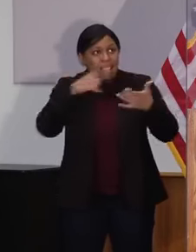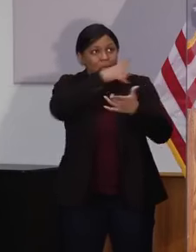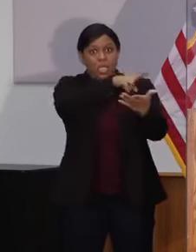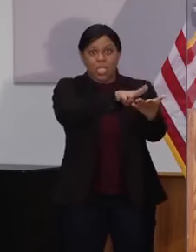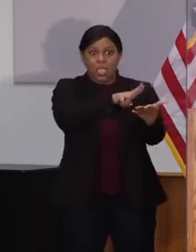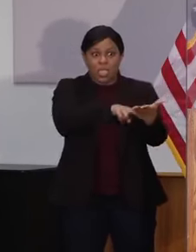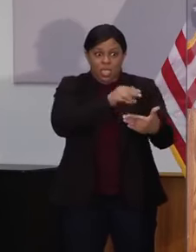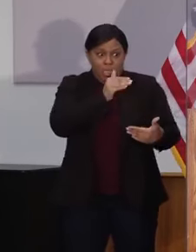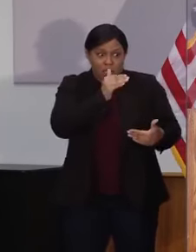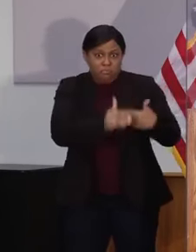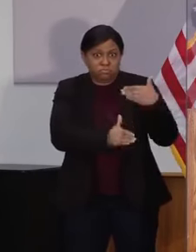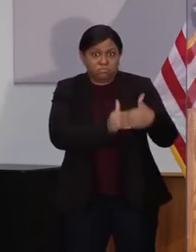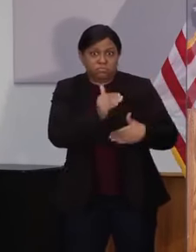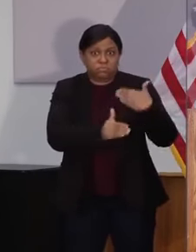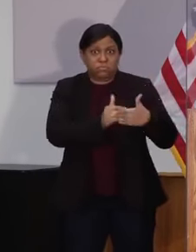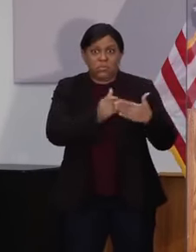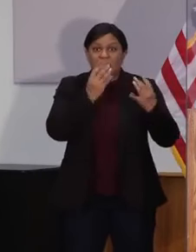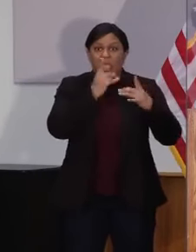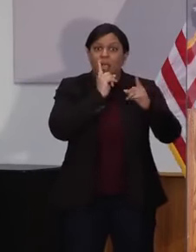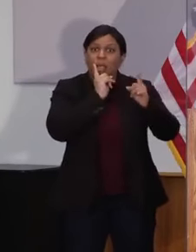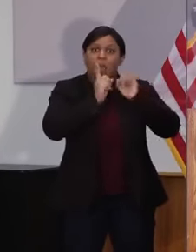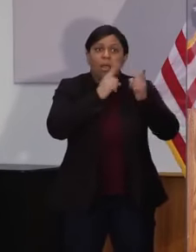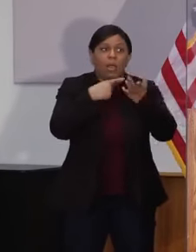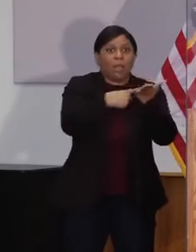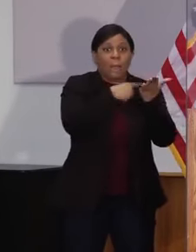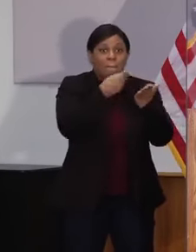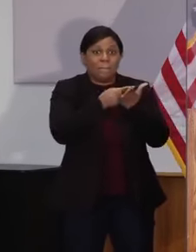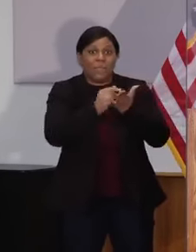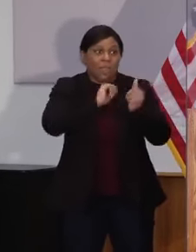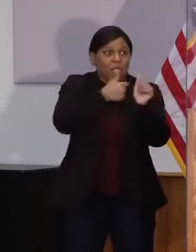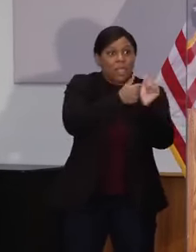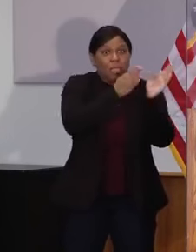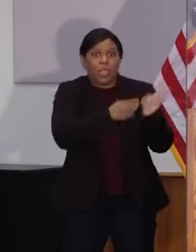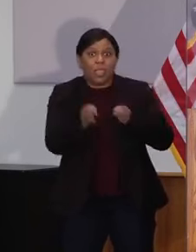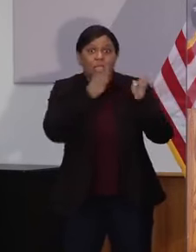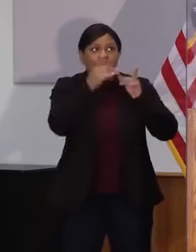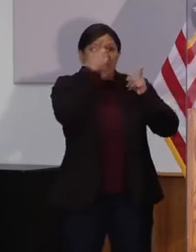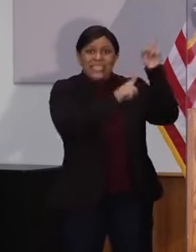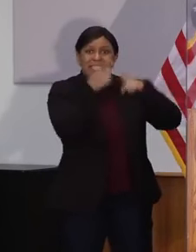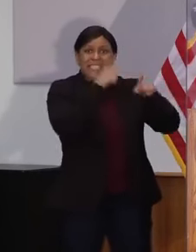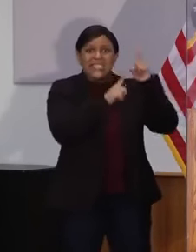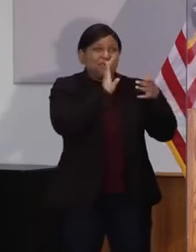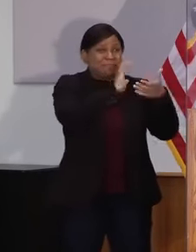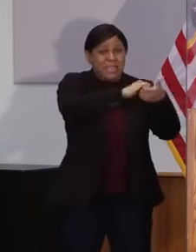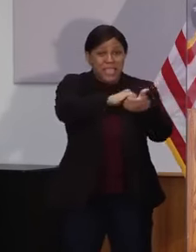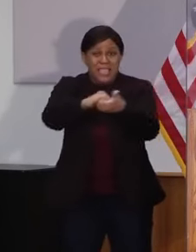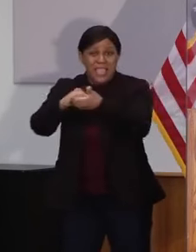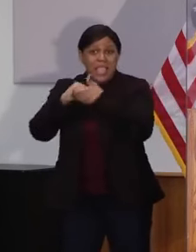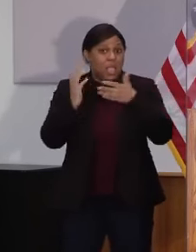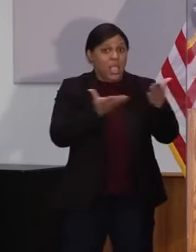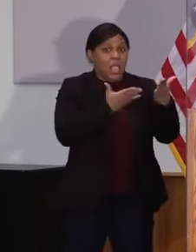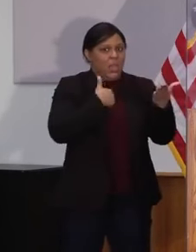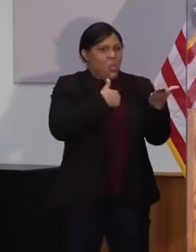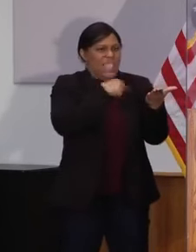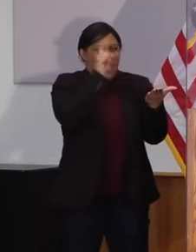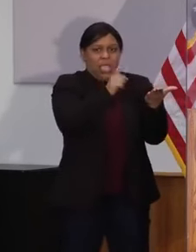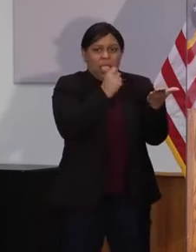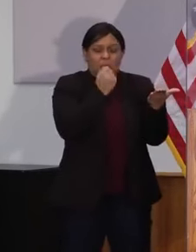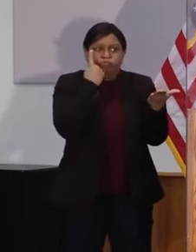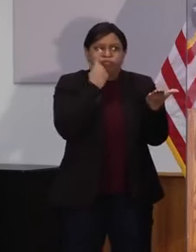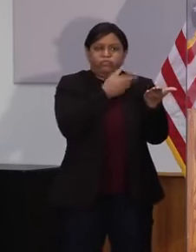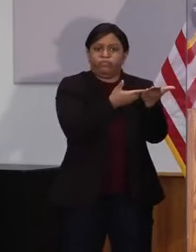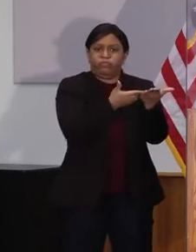Numerous conversations around the plans. We are partners all together in this. And we need to understand what the resources are going to